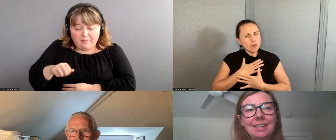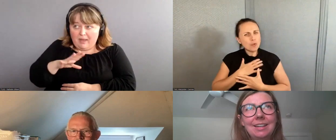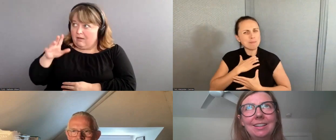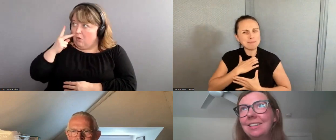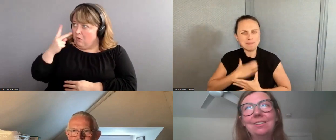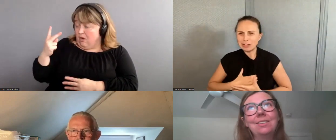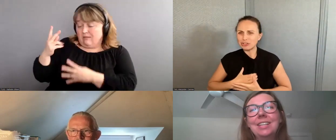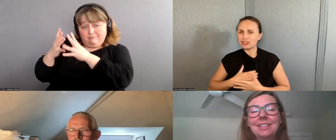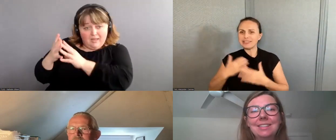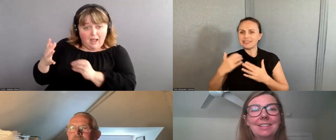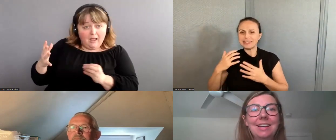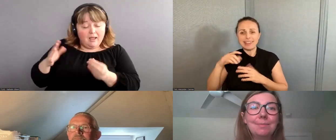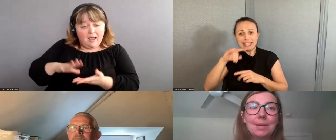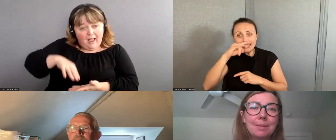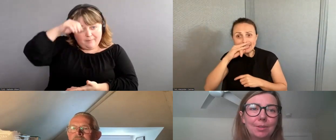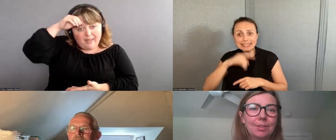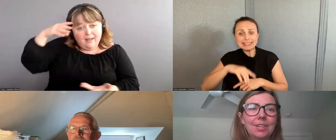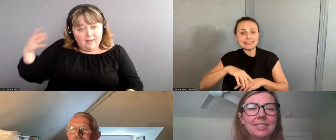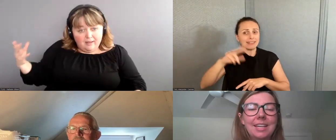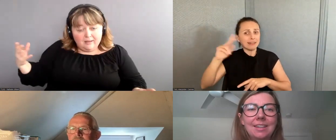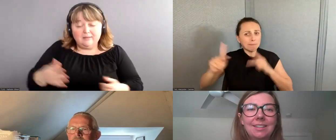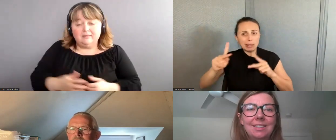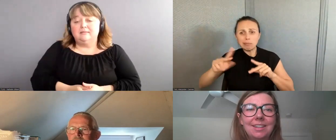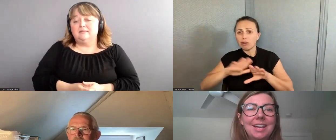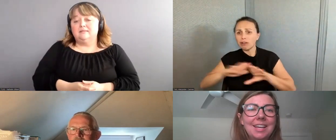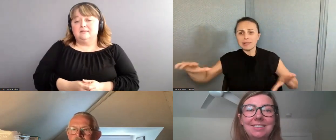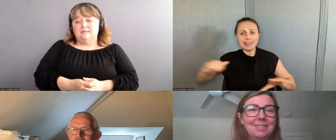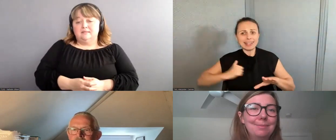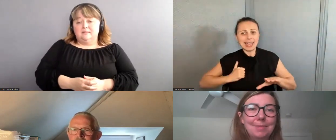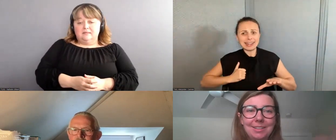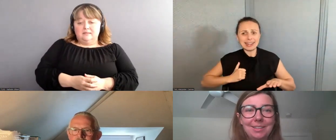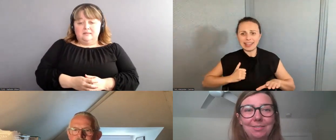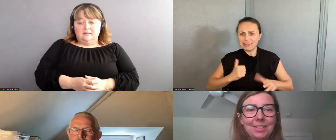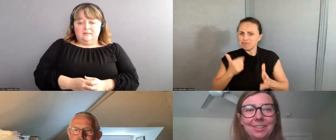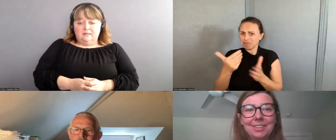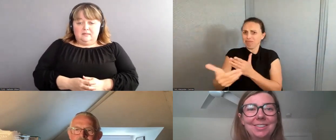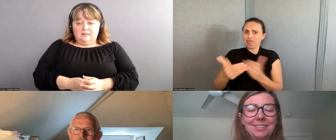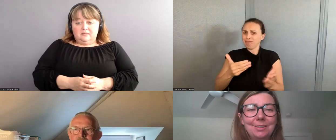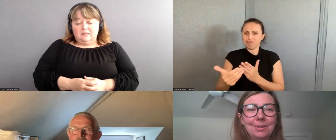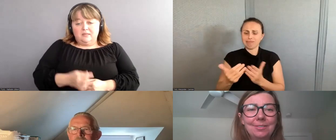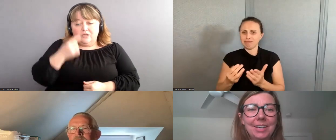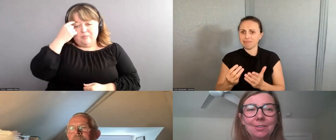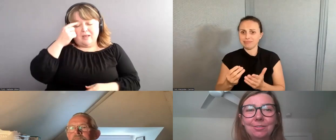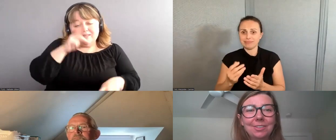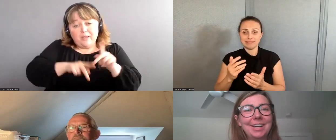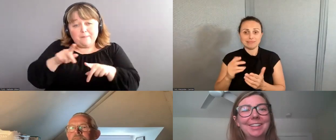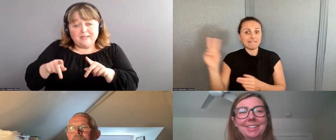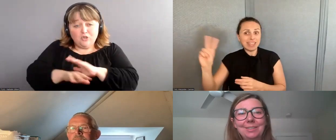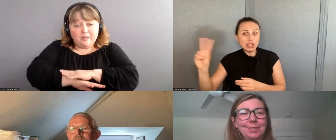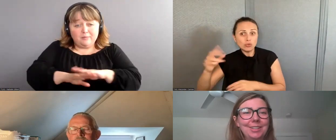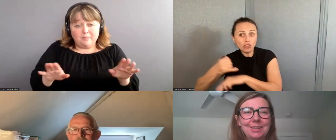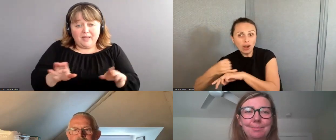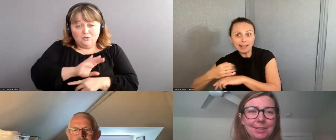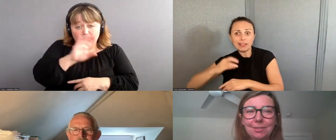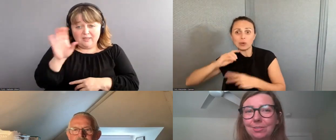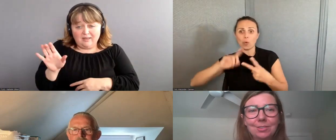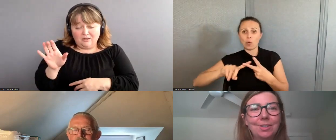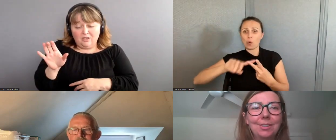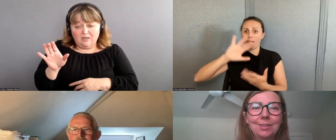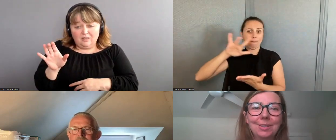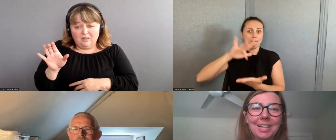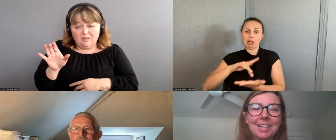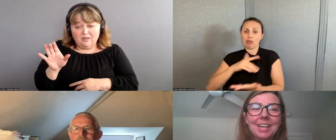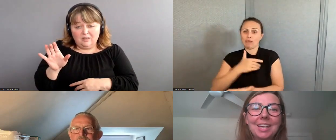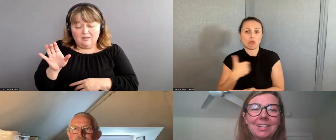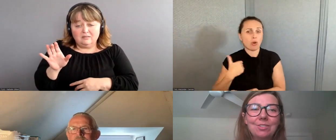that, kids and people across Canada, doesn't matter if you're, on Vancouver Island or in the middle of